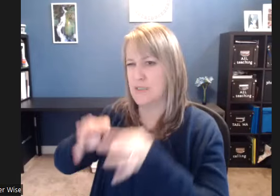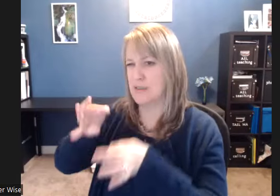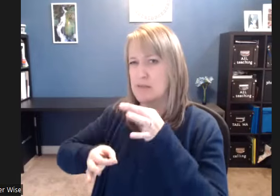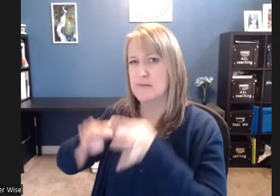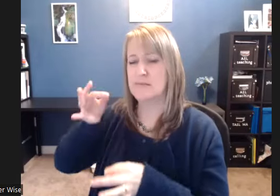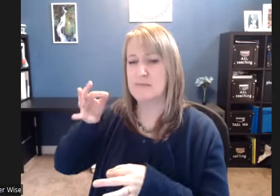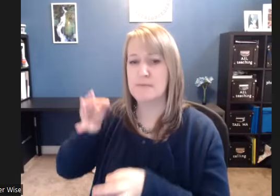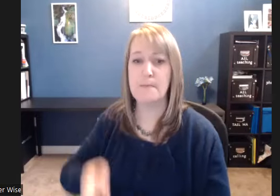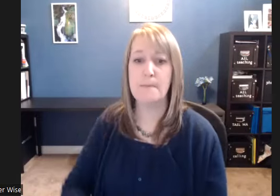judgment.